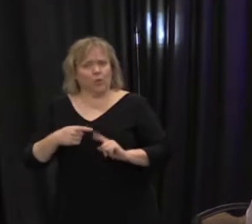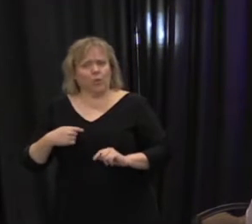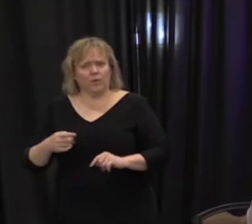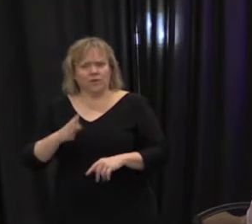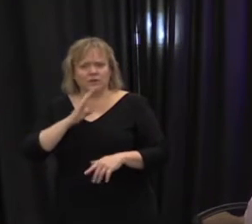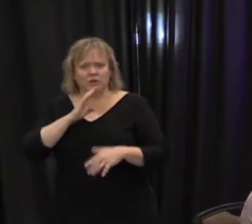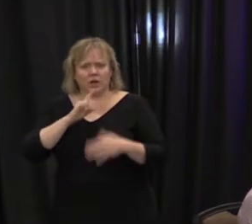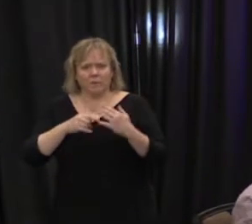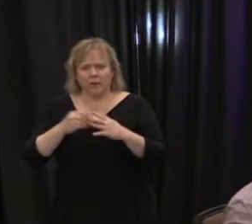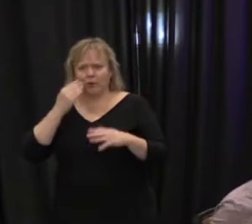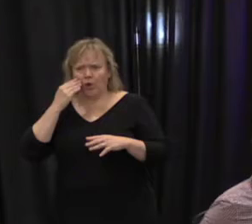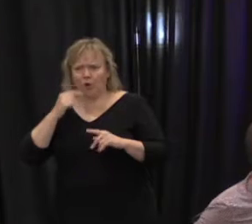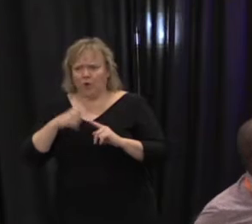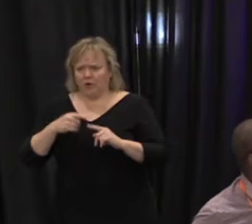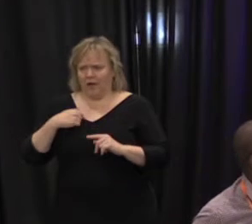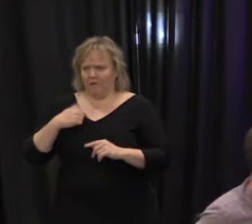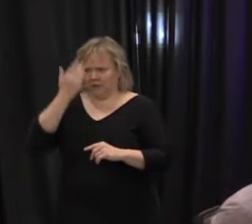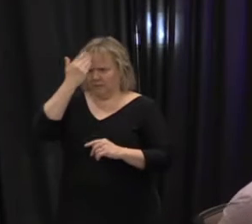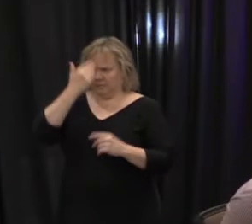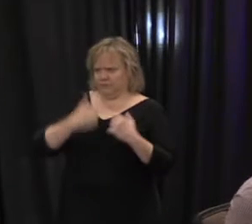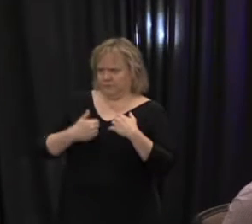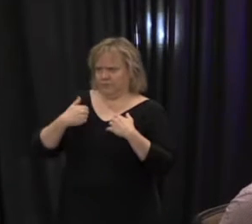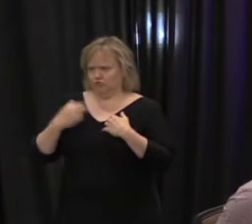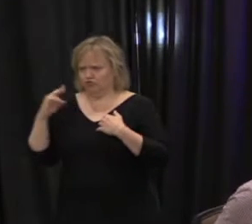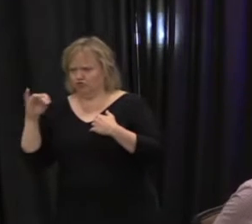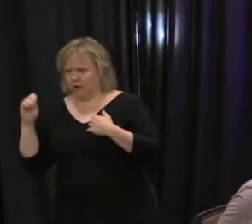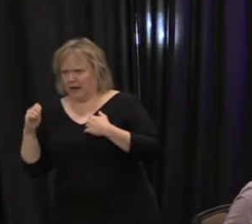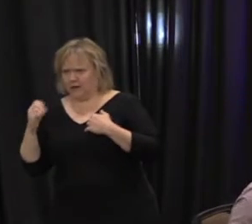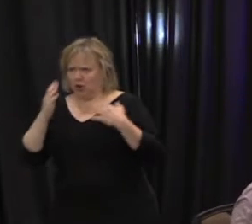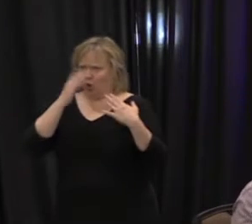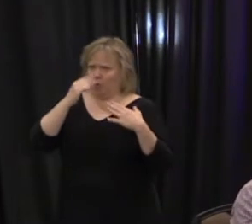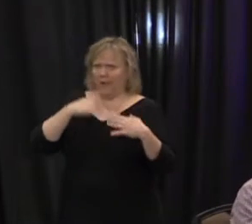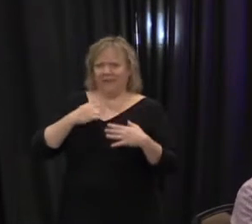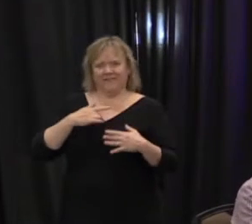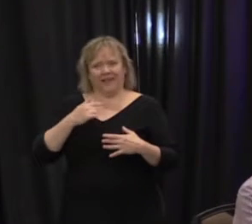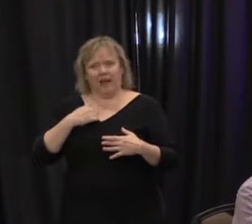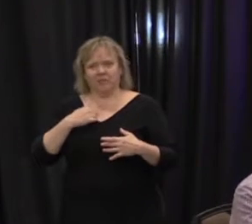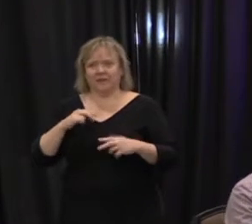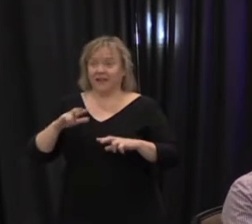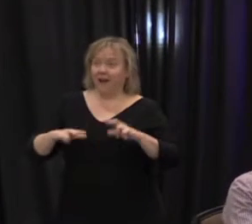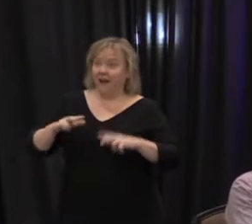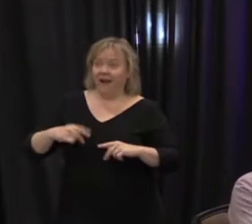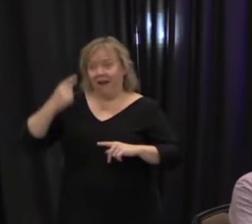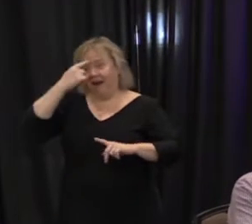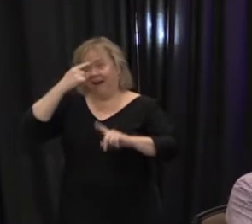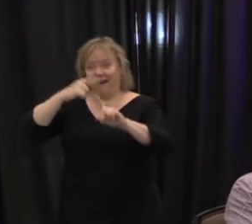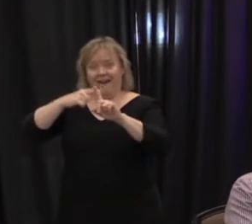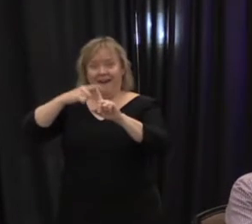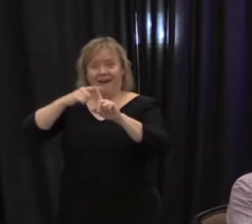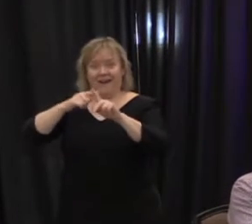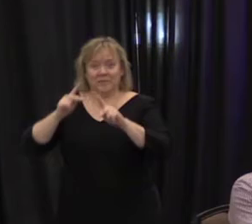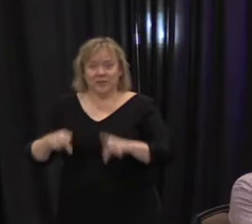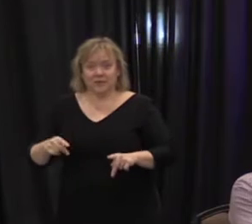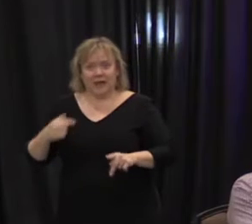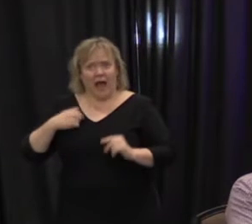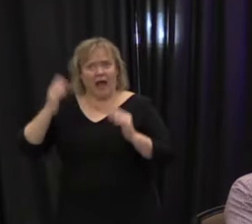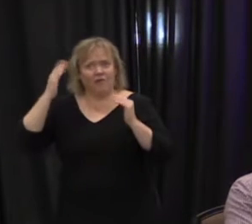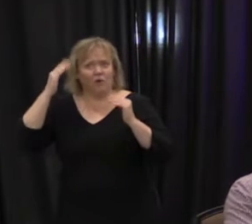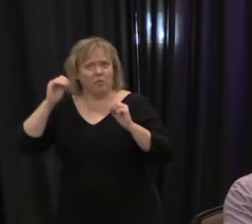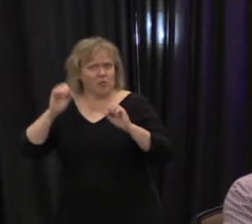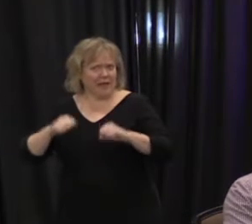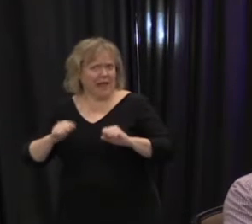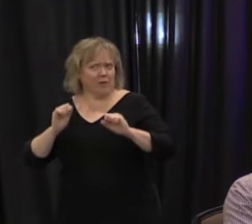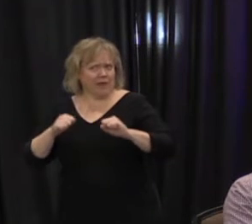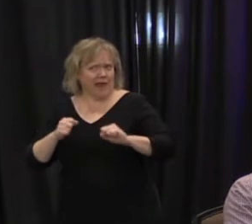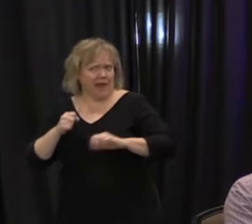being in the middle of, like, rage and hope, I feel like I'm this, like, awkwardly optimistic person who's always like, I have hope, we can